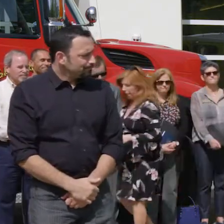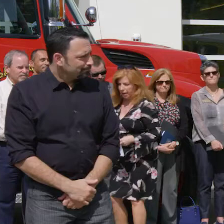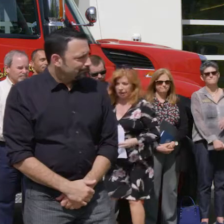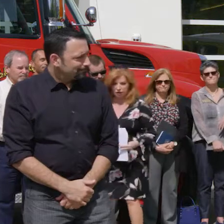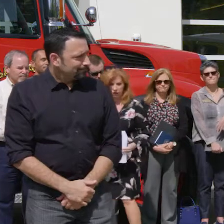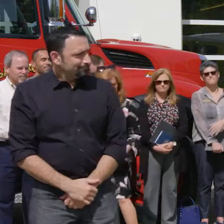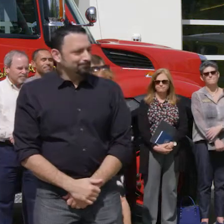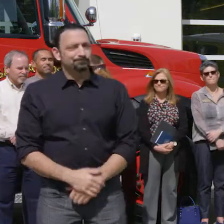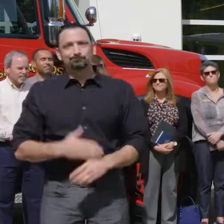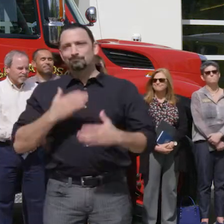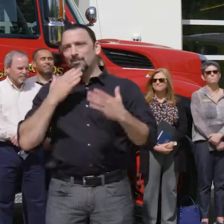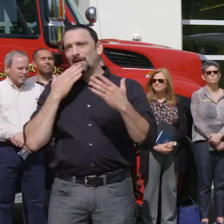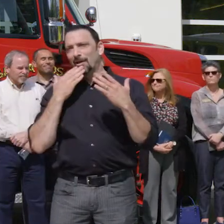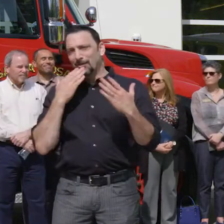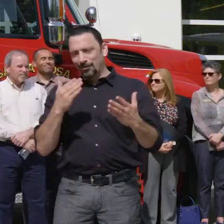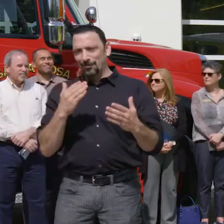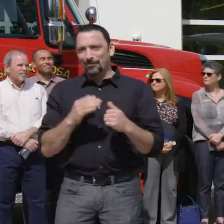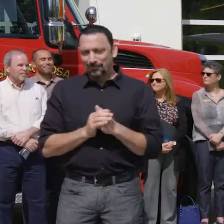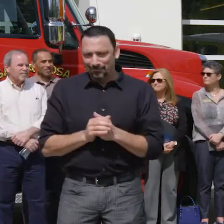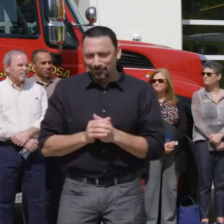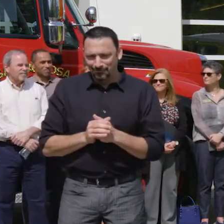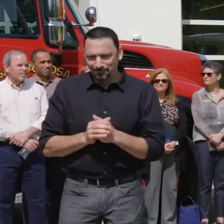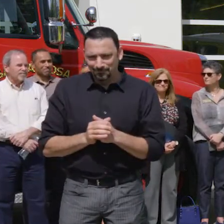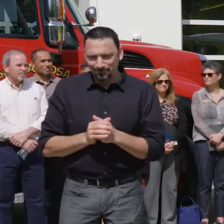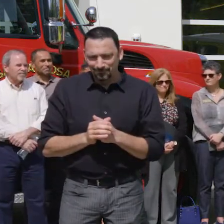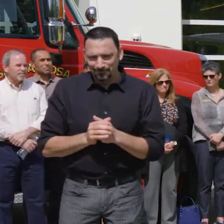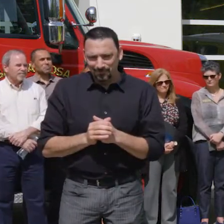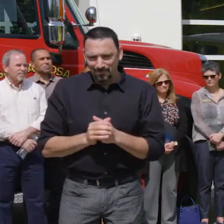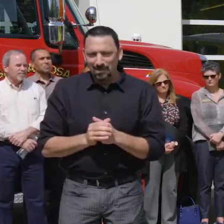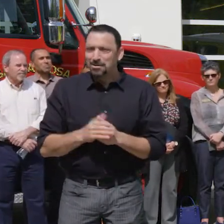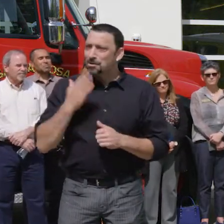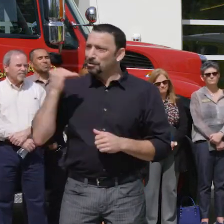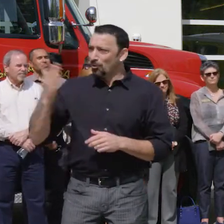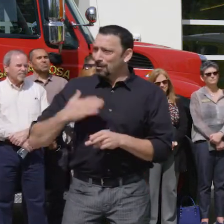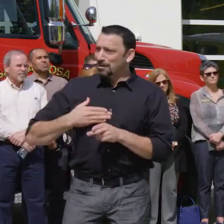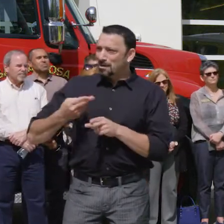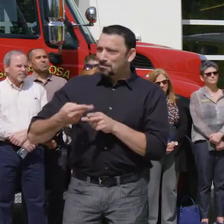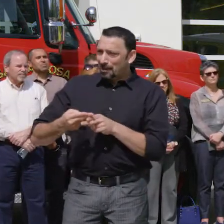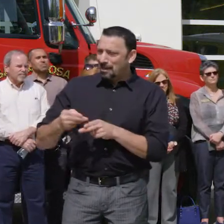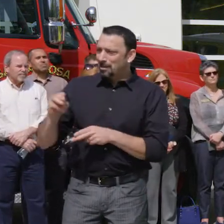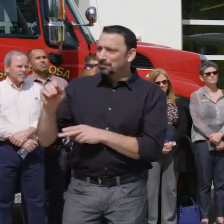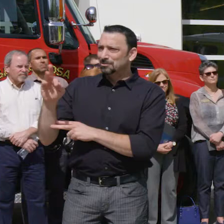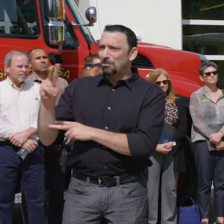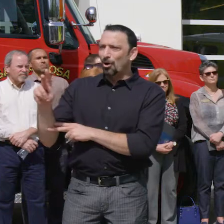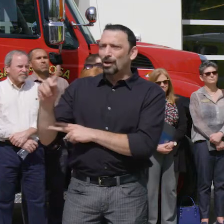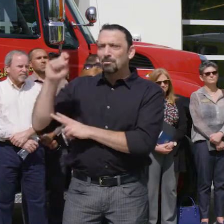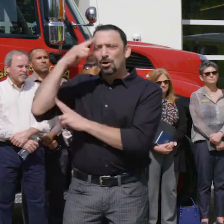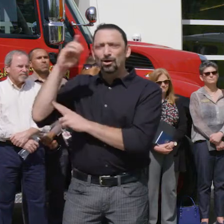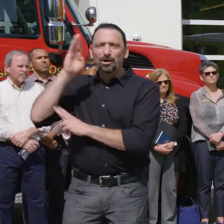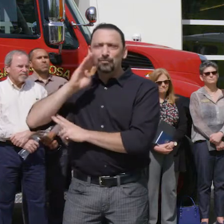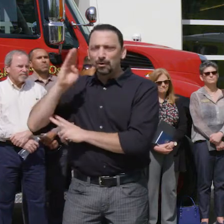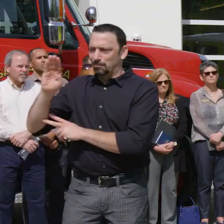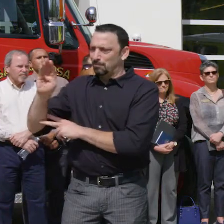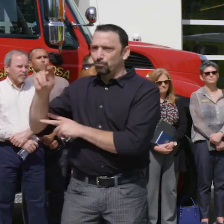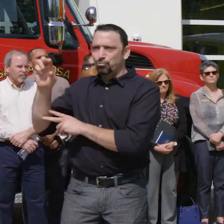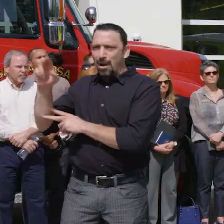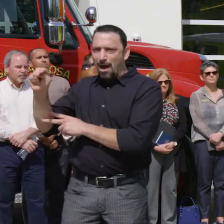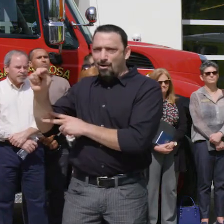Thank you, Supervisor Zane, and good morning. I'm Mark Ghirlanducci, Governor Brown's Director of Emergency